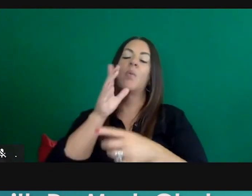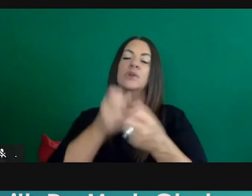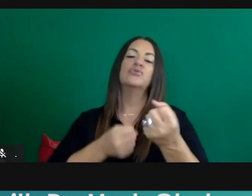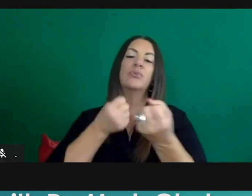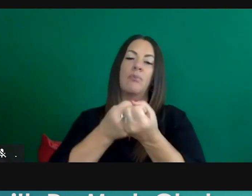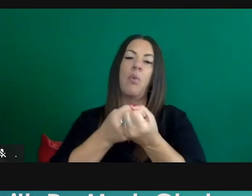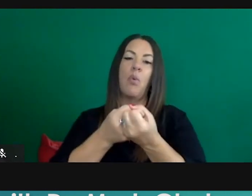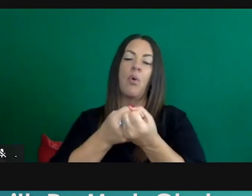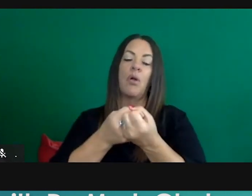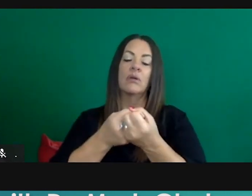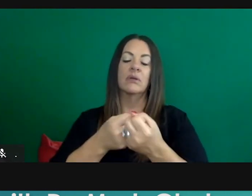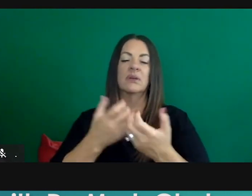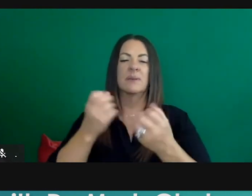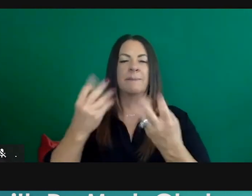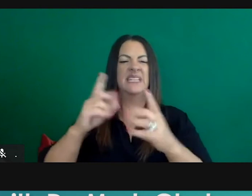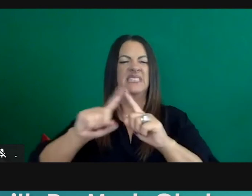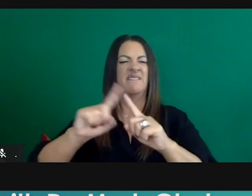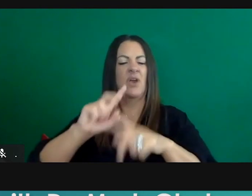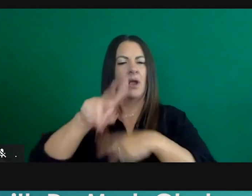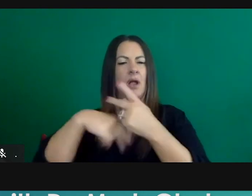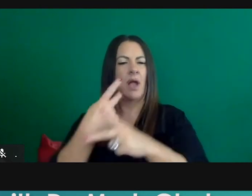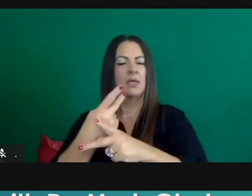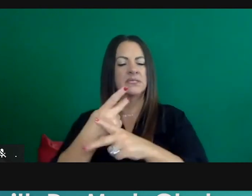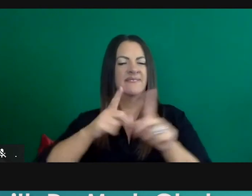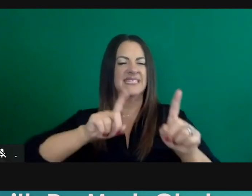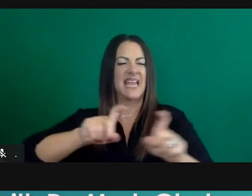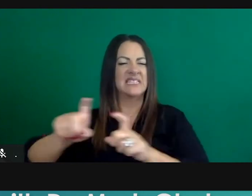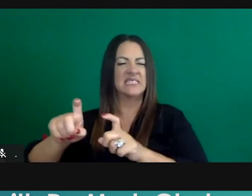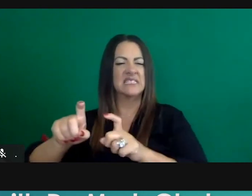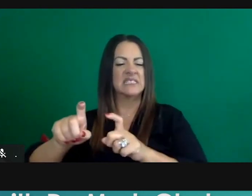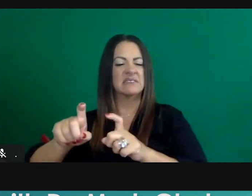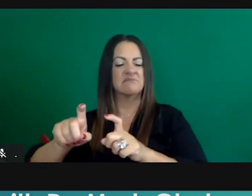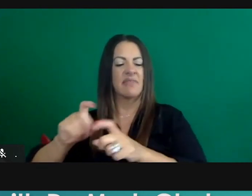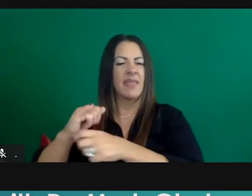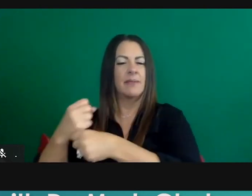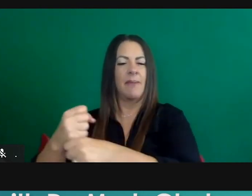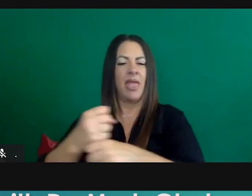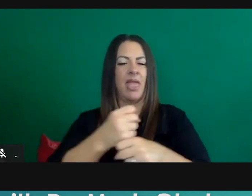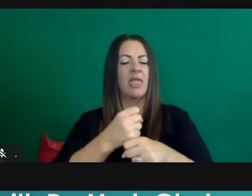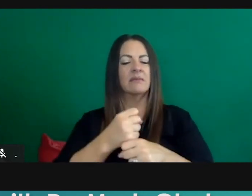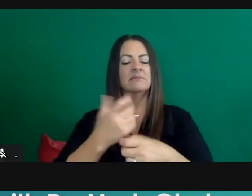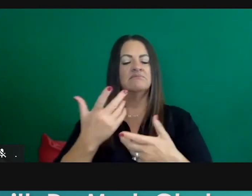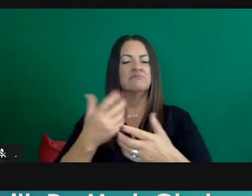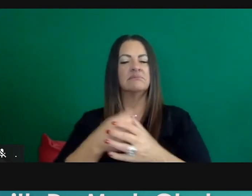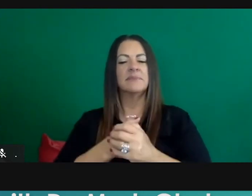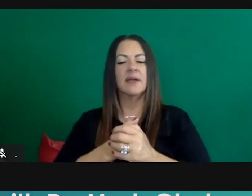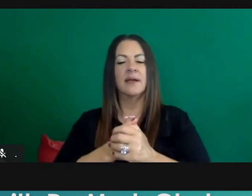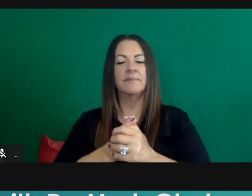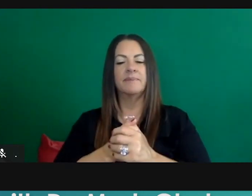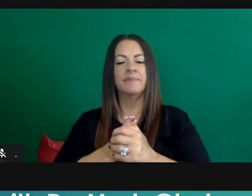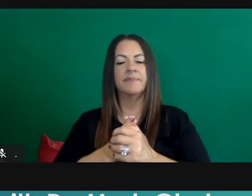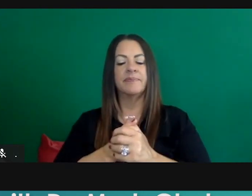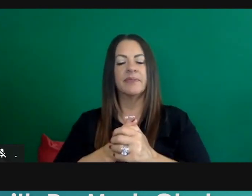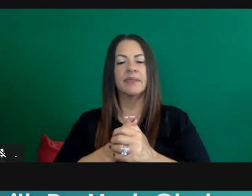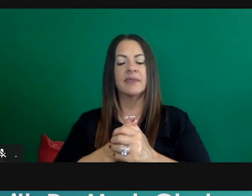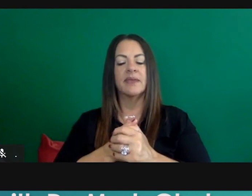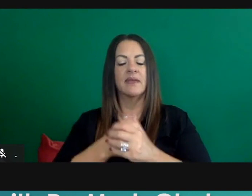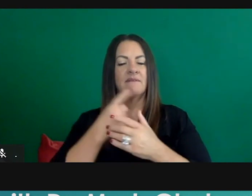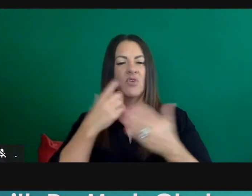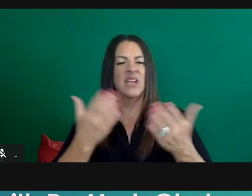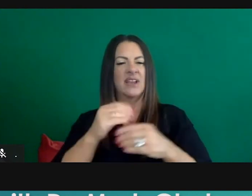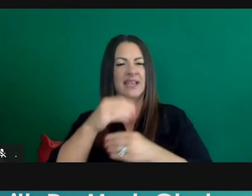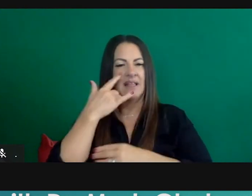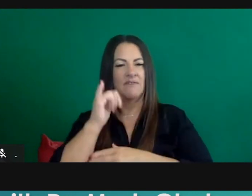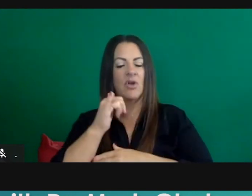the plethora of different testing modalities that we're seeing come across the state. So in specific, the test that is usually